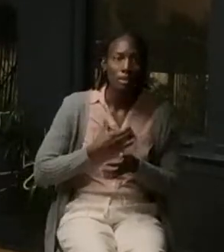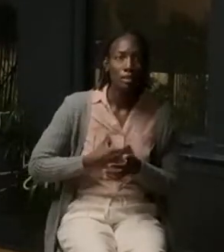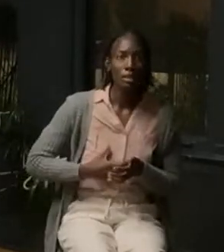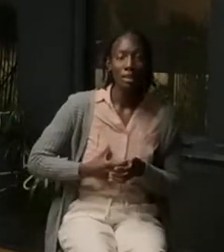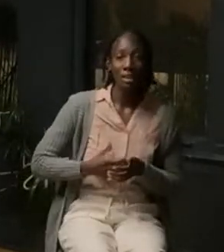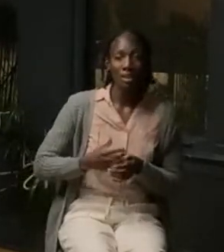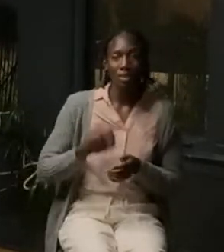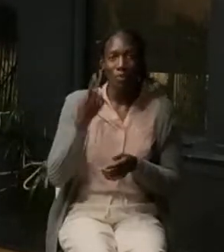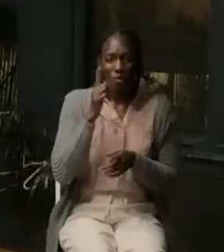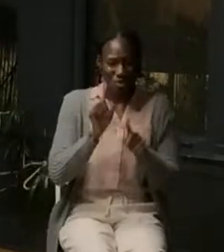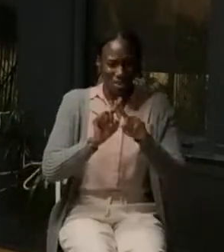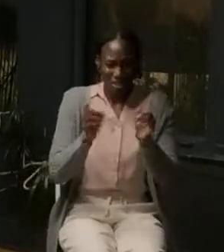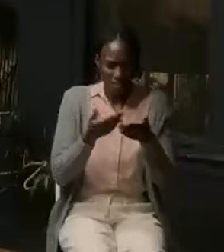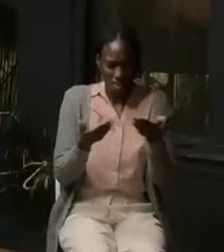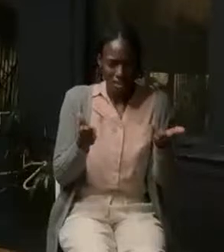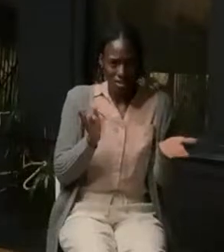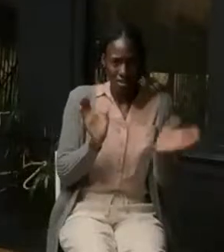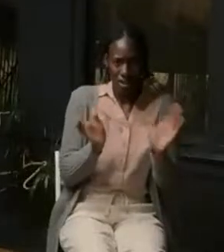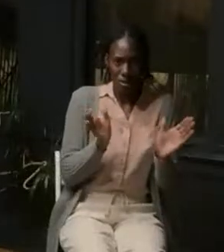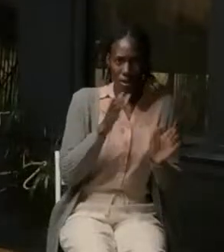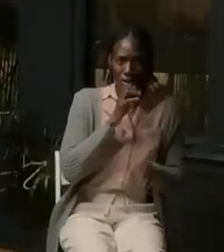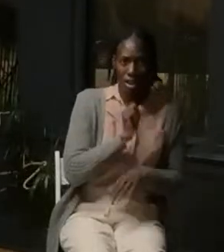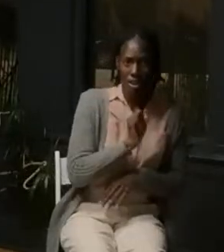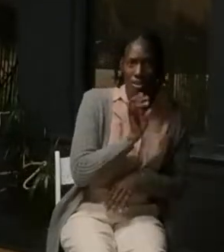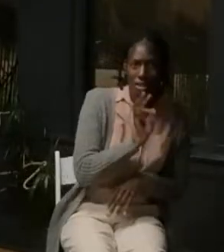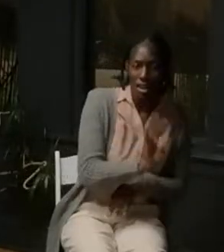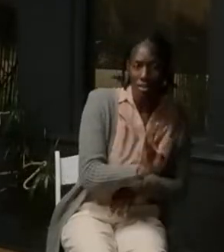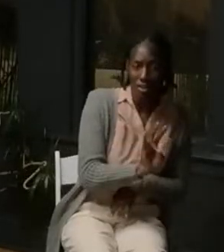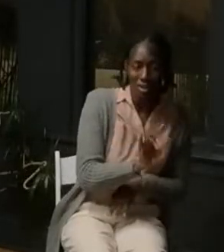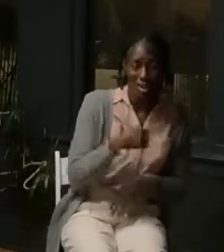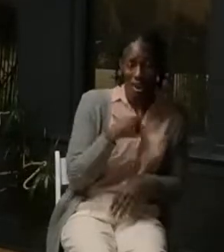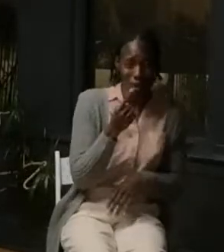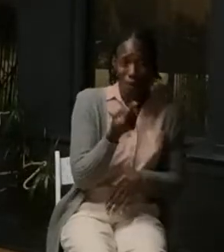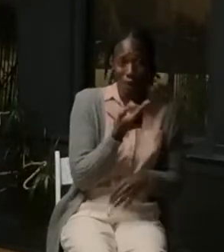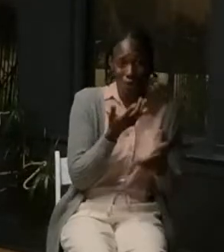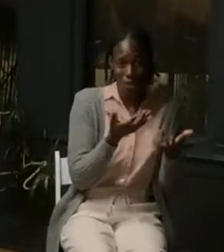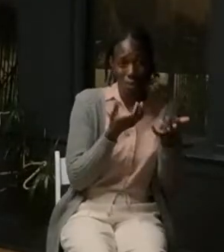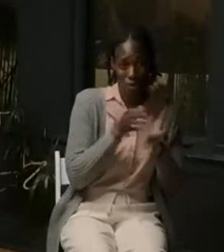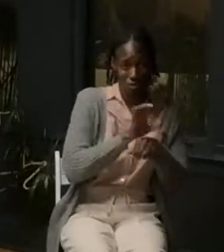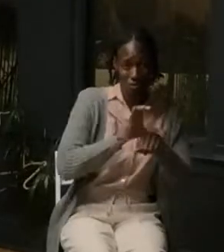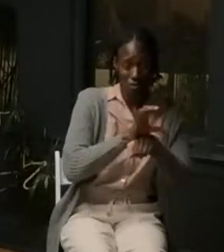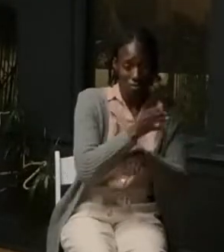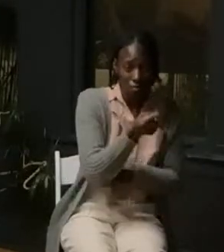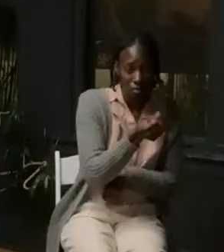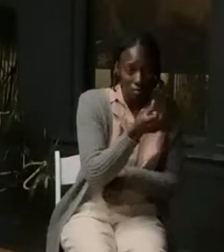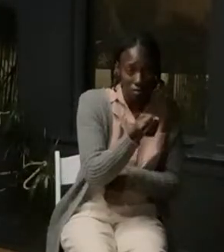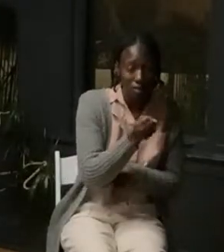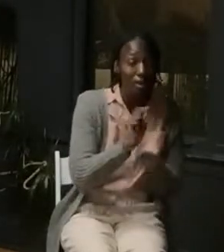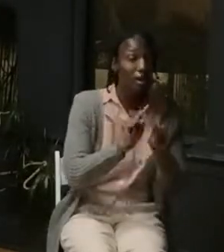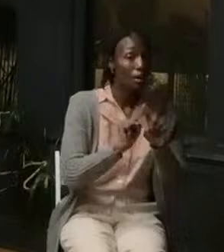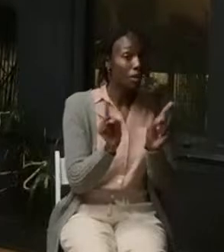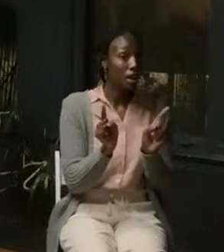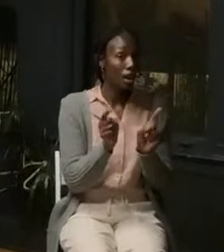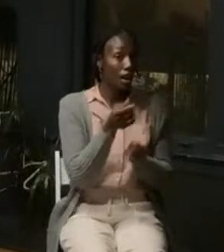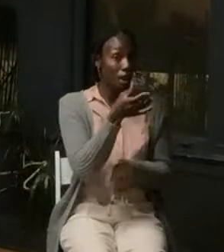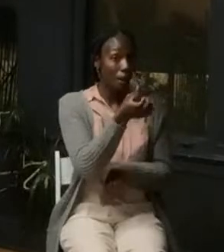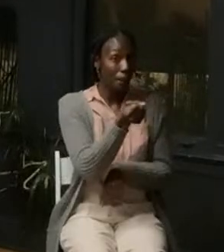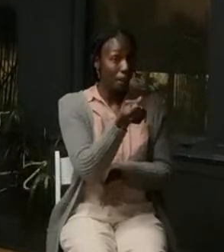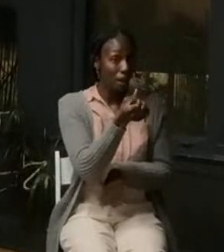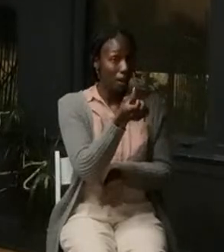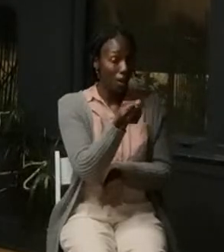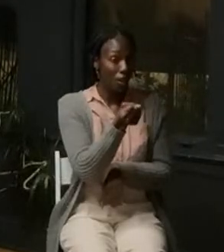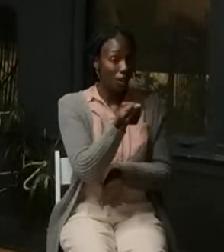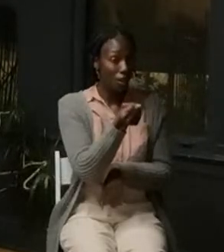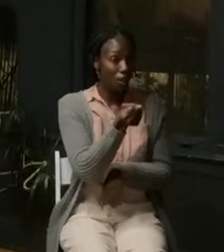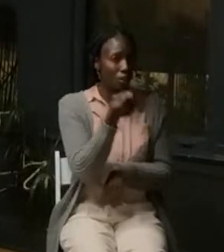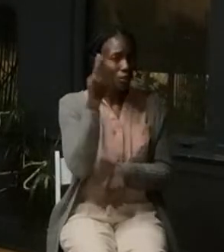were 7. I just wanted the chocolate milk. But milk was for